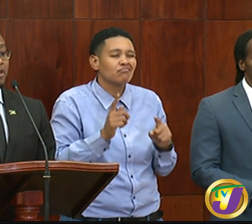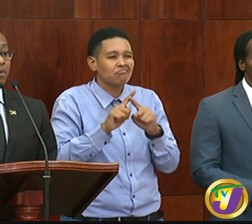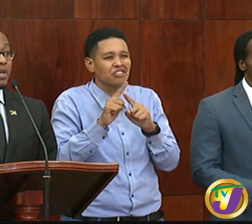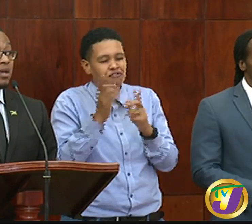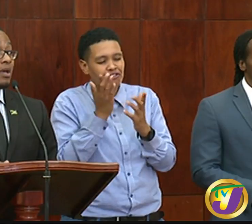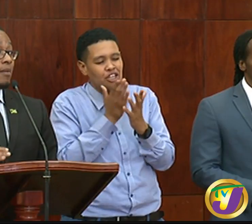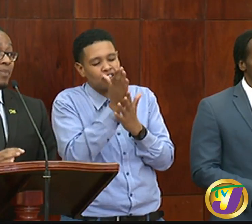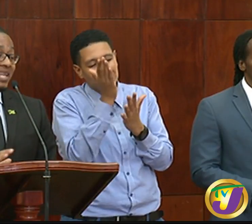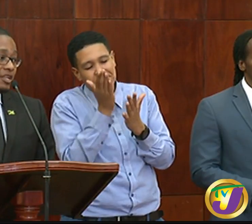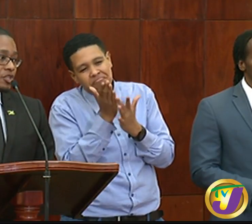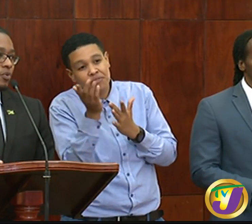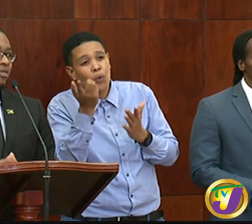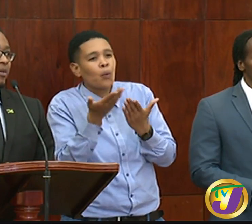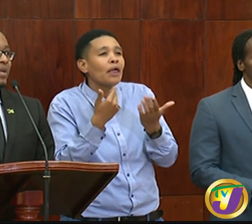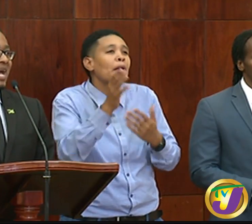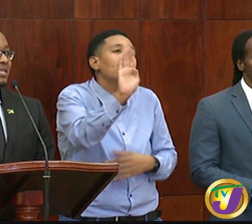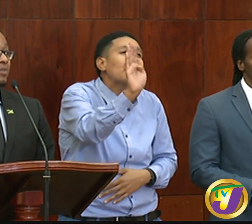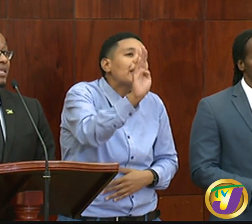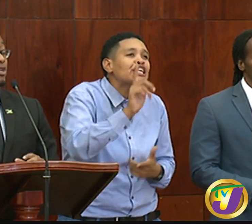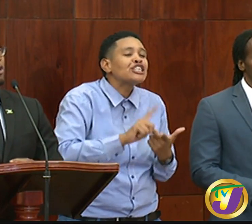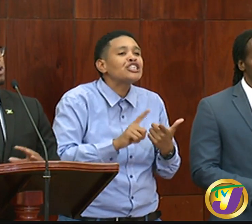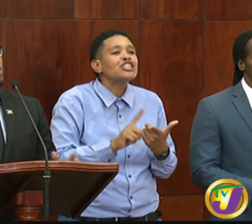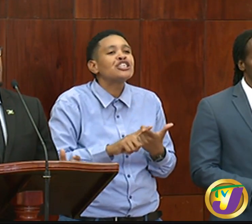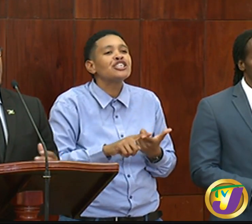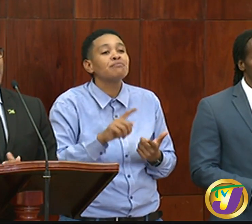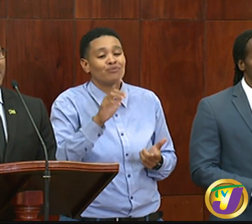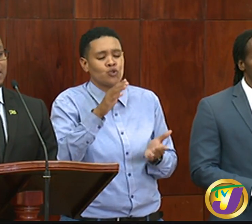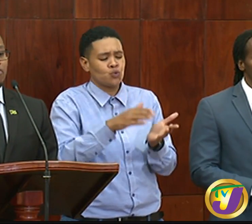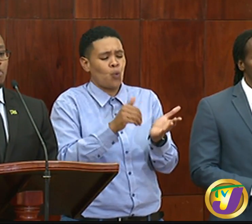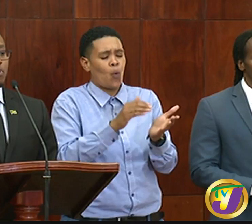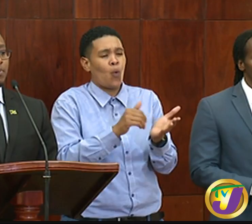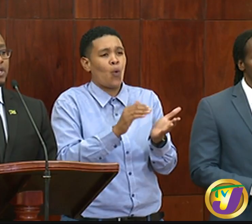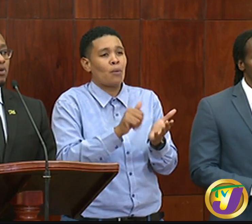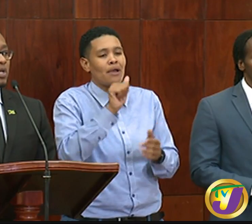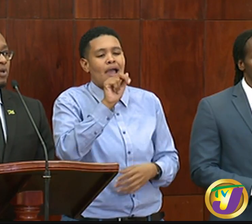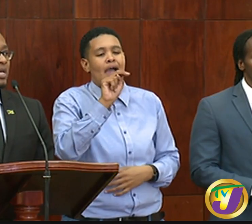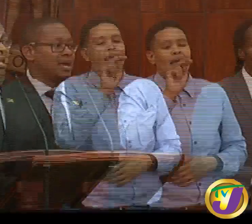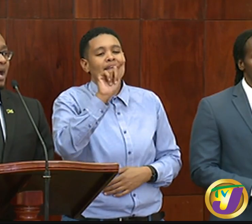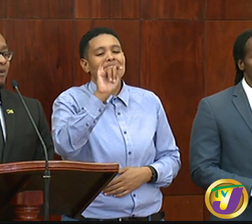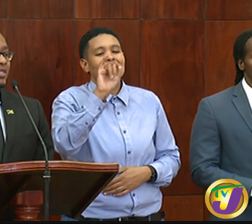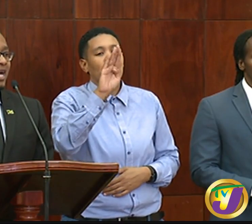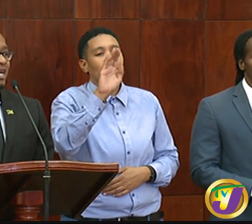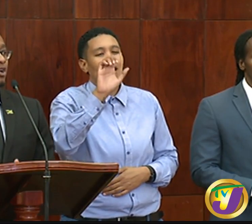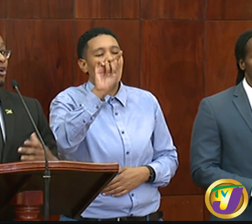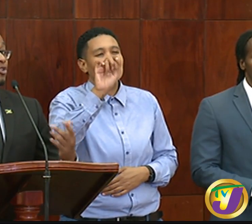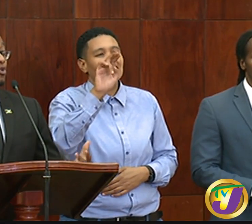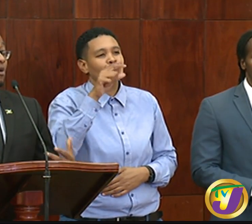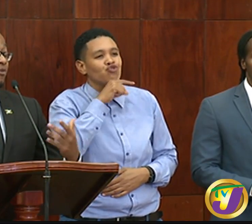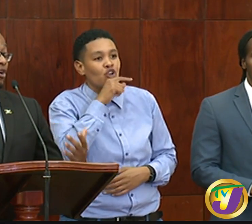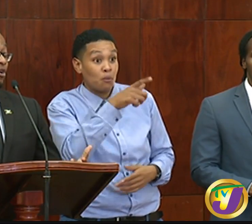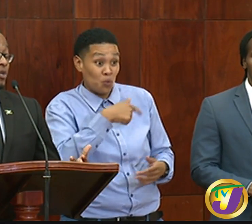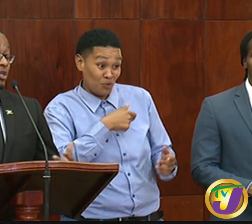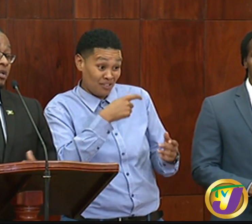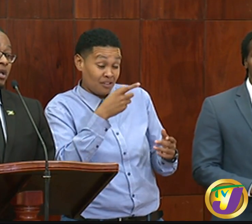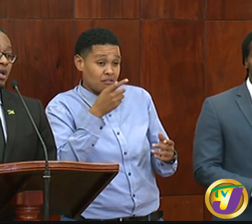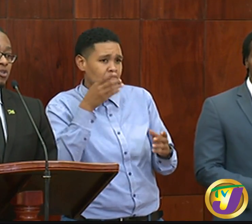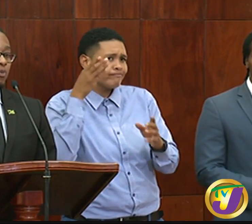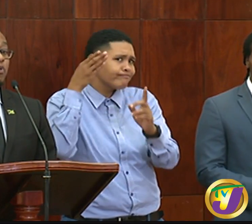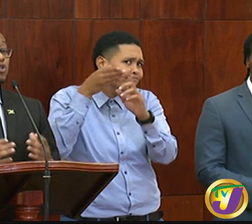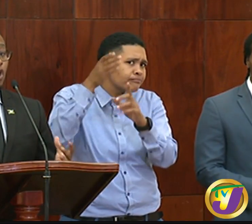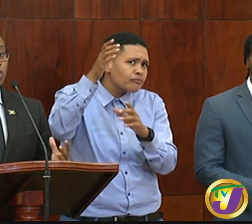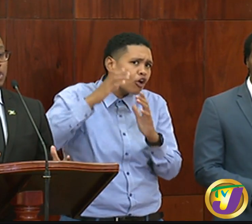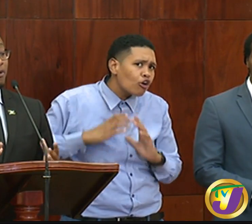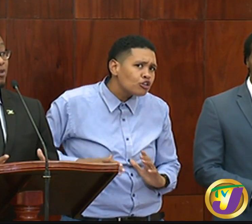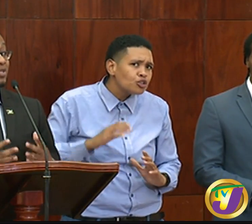alternatives, whether it be bleach, whether it be antibacterial soap. Part of what we will be doing, we have charged our Consumer Affairs Commission